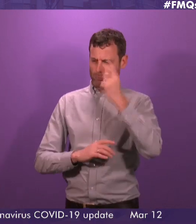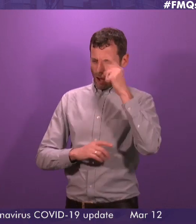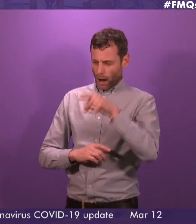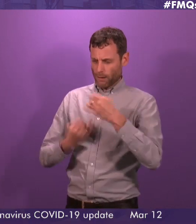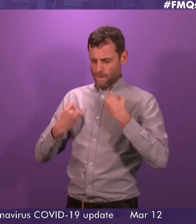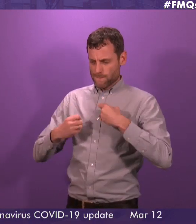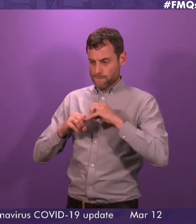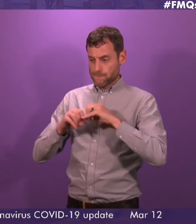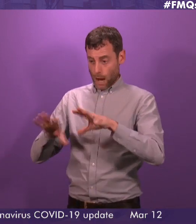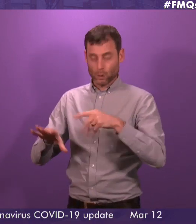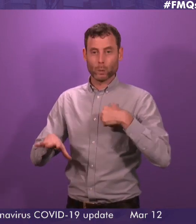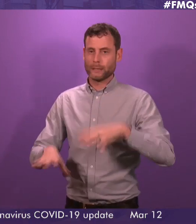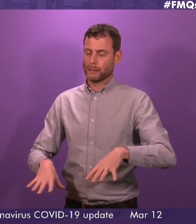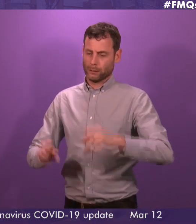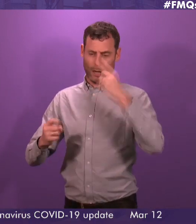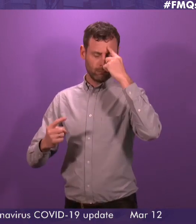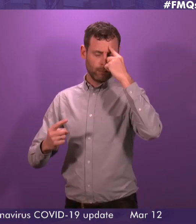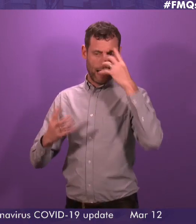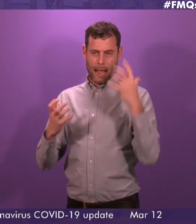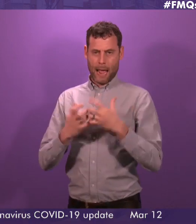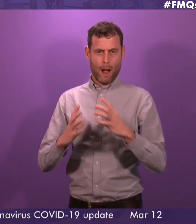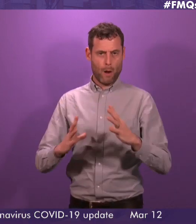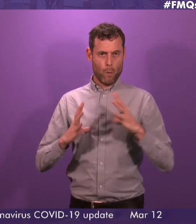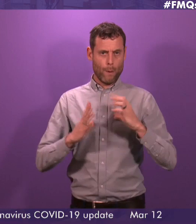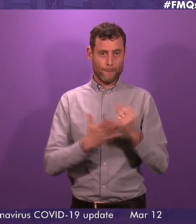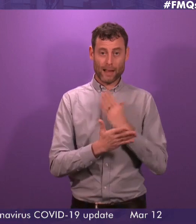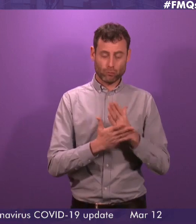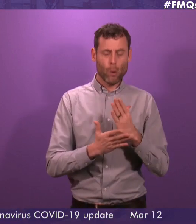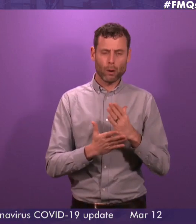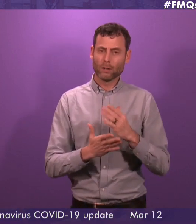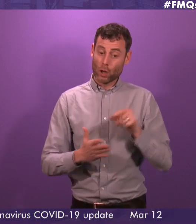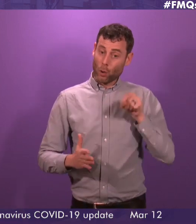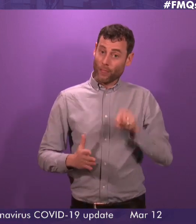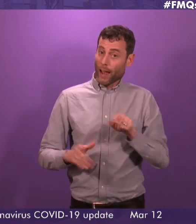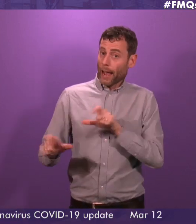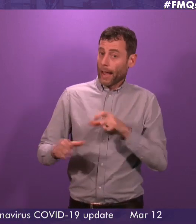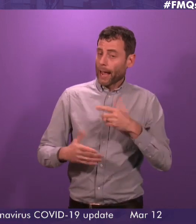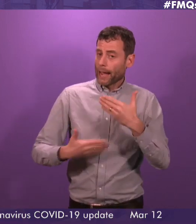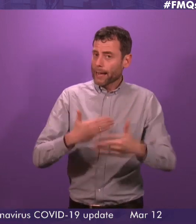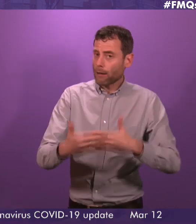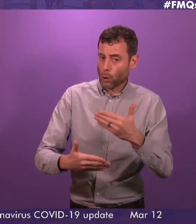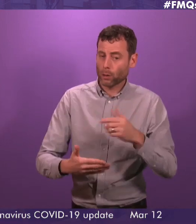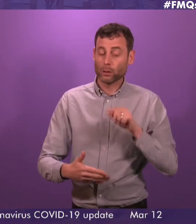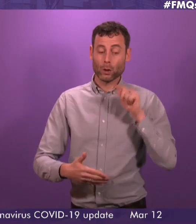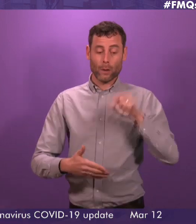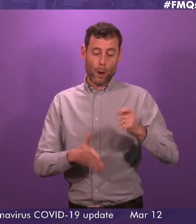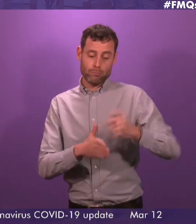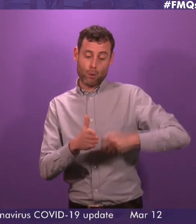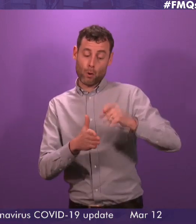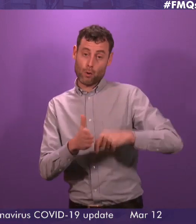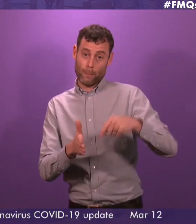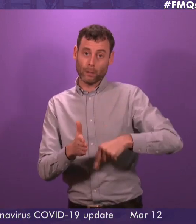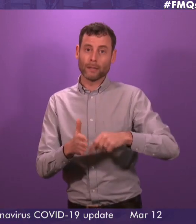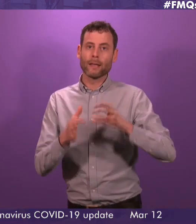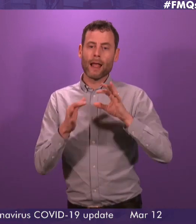so before we got to any of these particular steps. They continue to do that. They are linked to the UK-wide supply